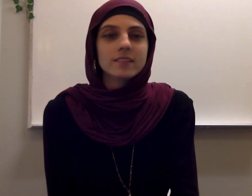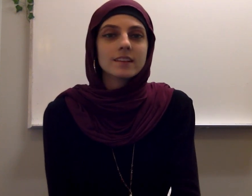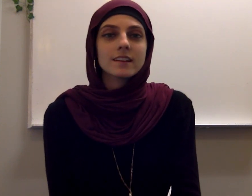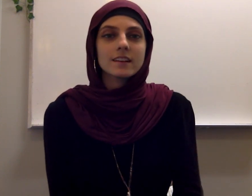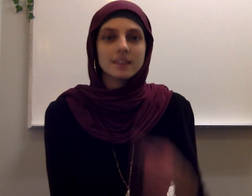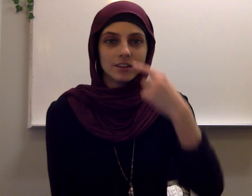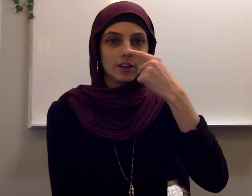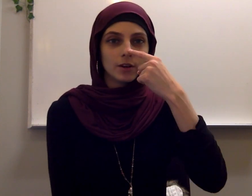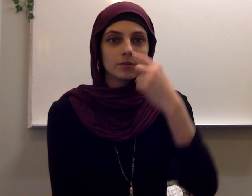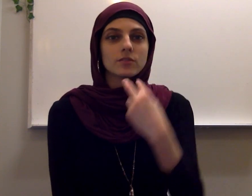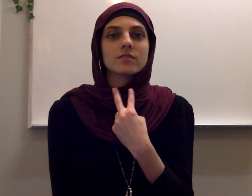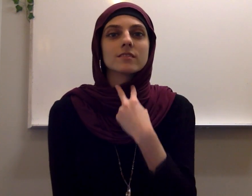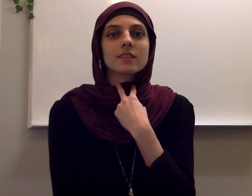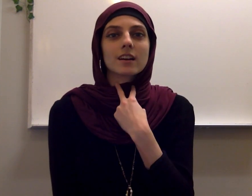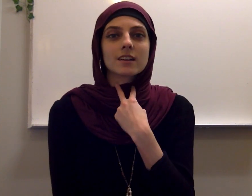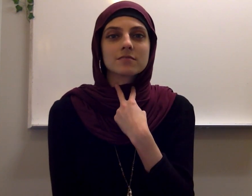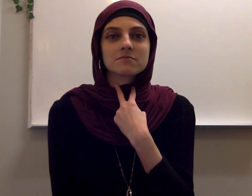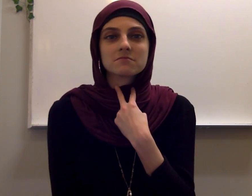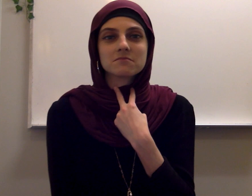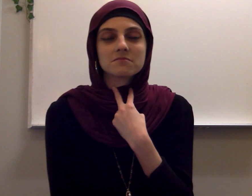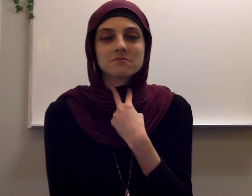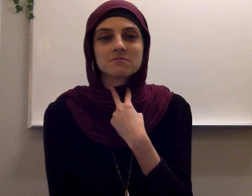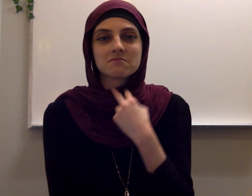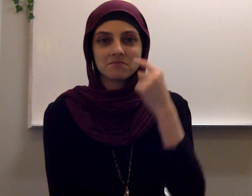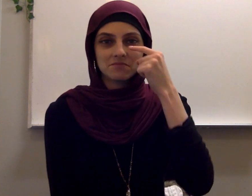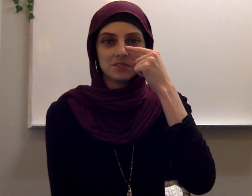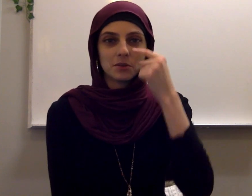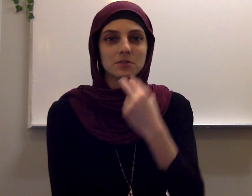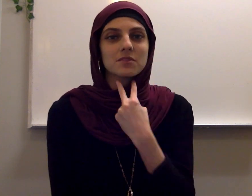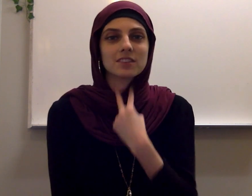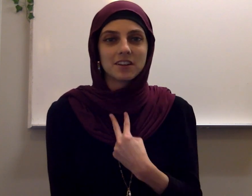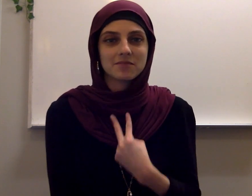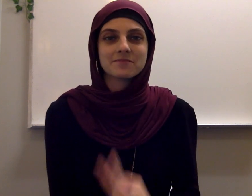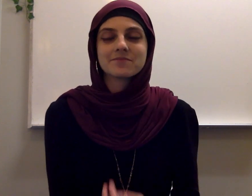Congested, nose stuck. Nose stuck.